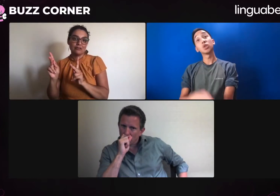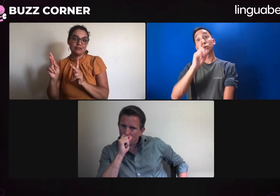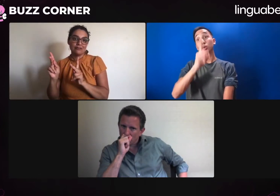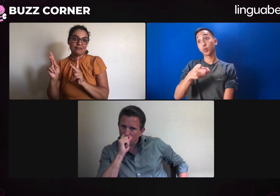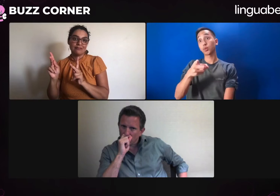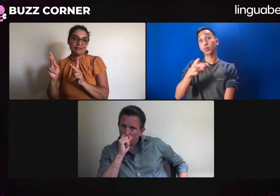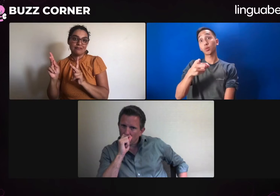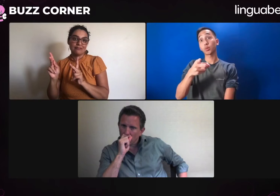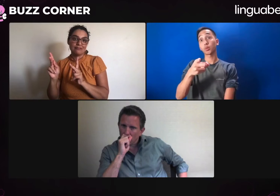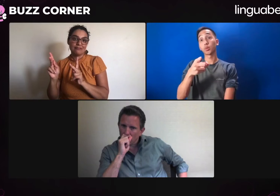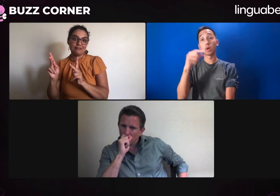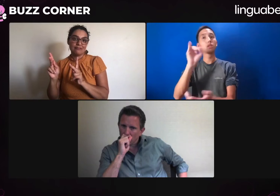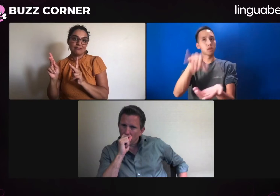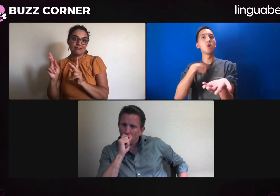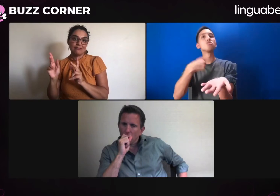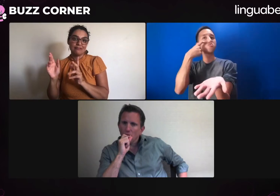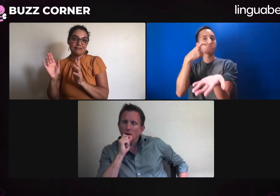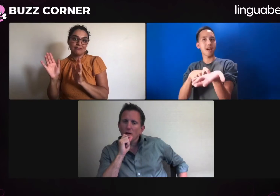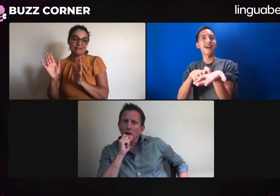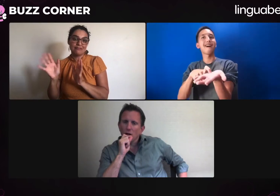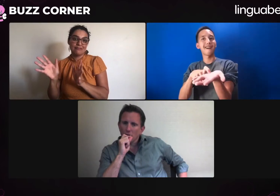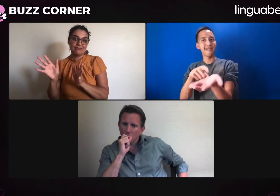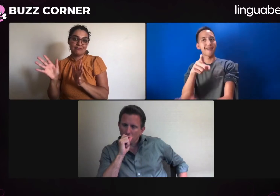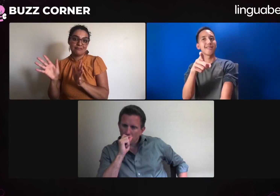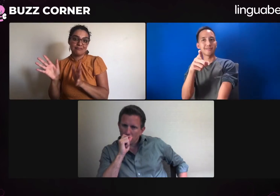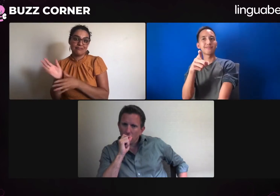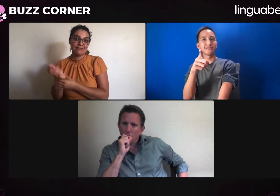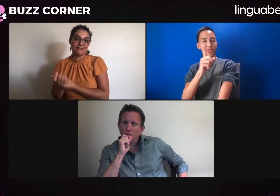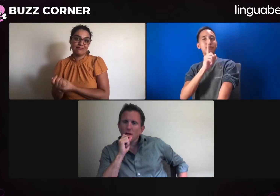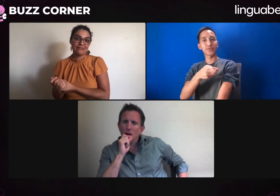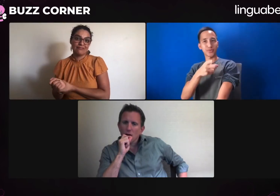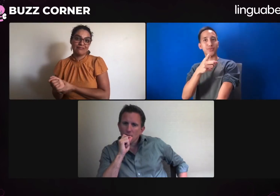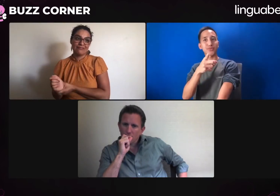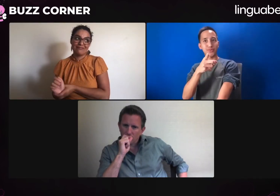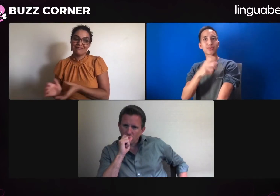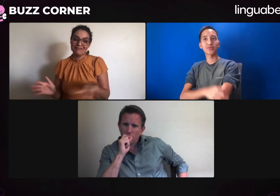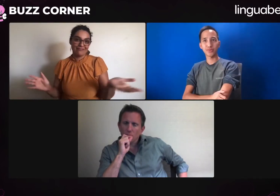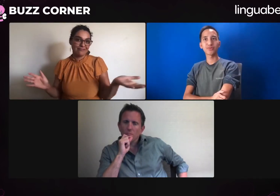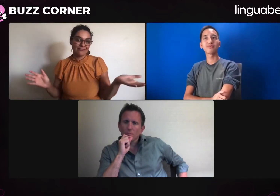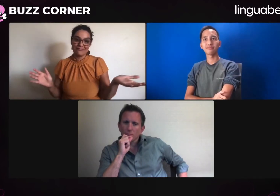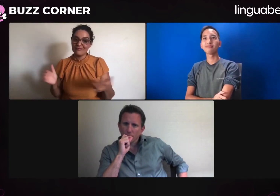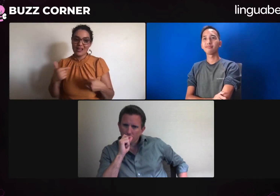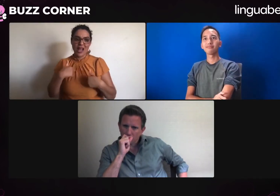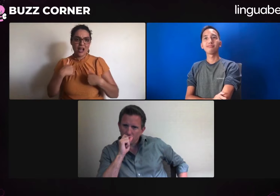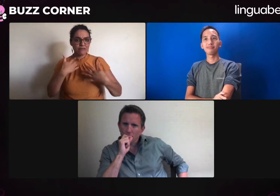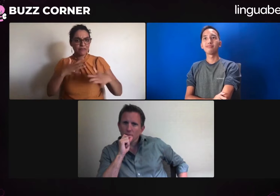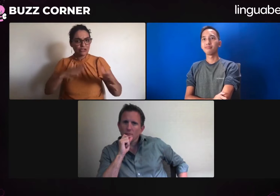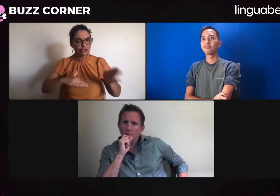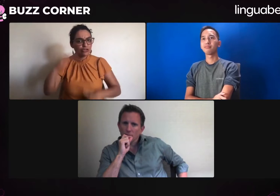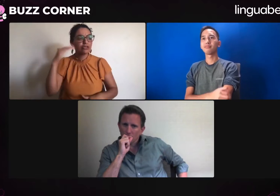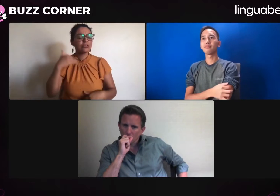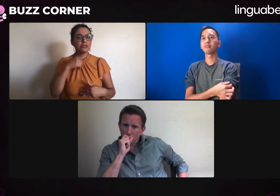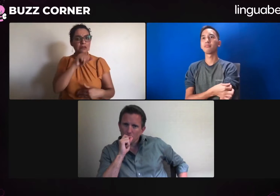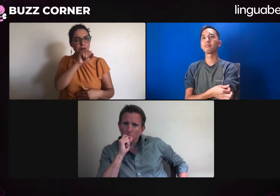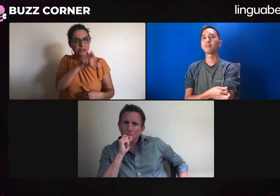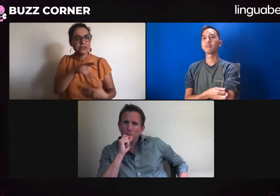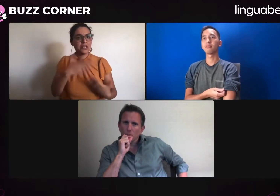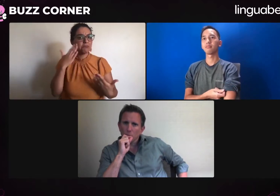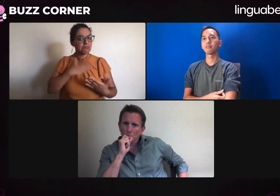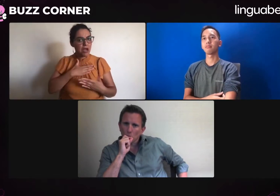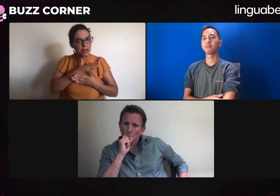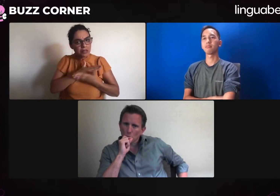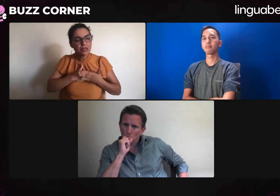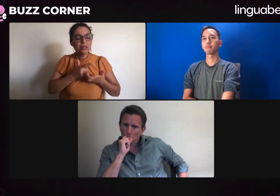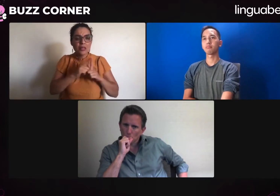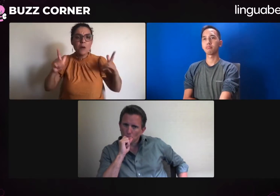the actual privilege in that situation. Who had the privilege? True, true, yes. And that needs to be recognized.